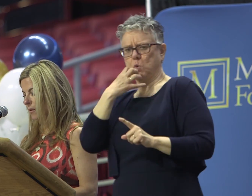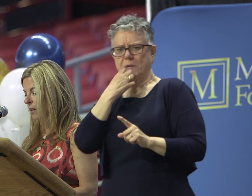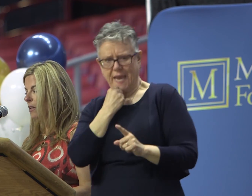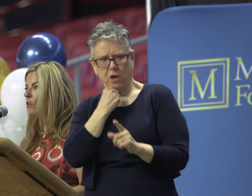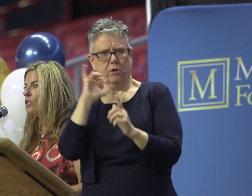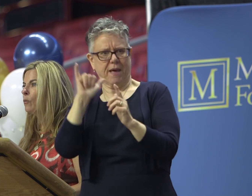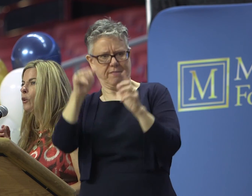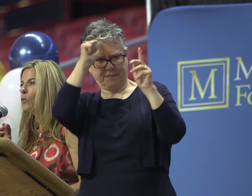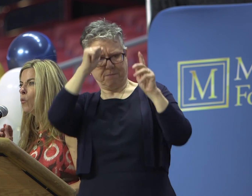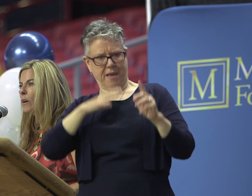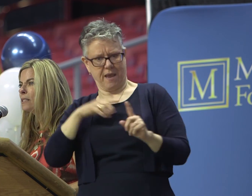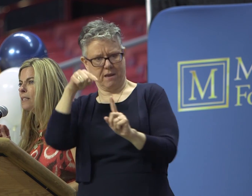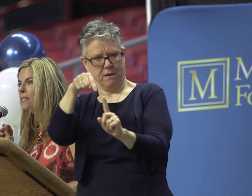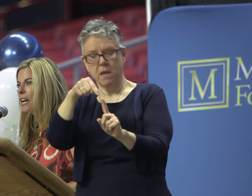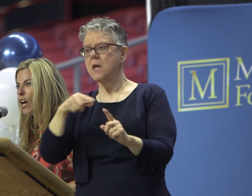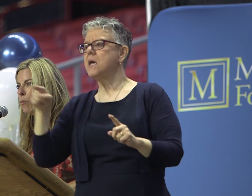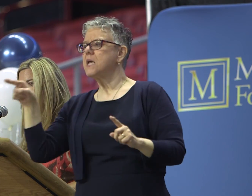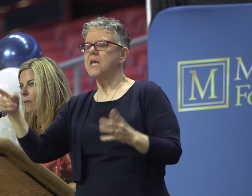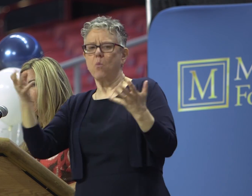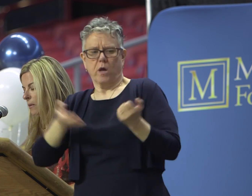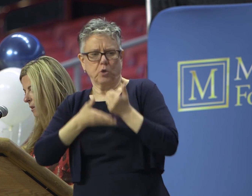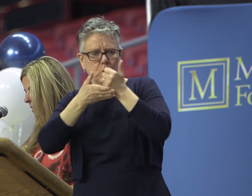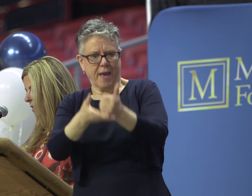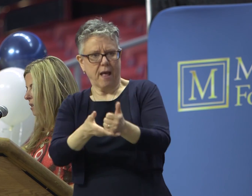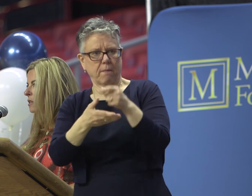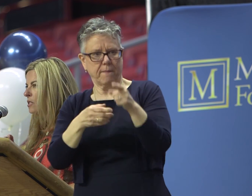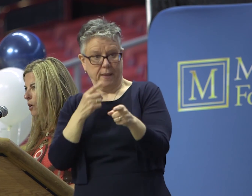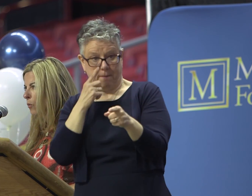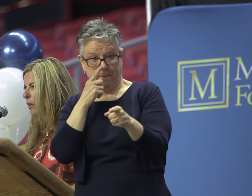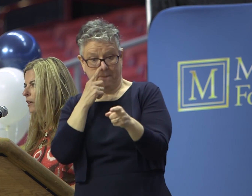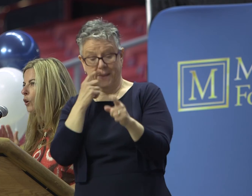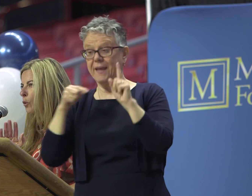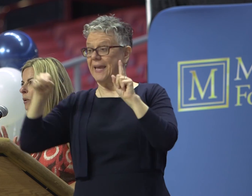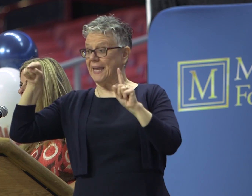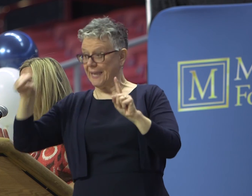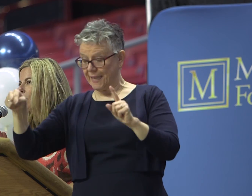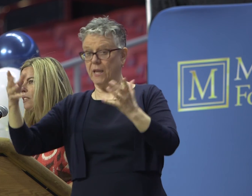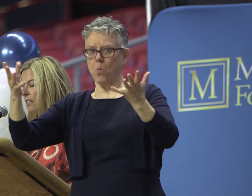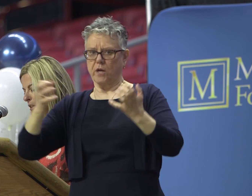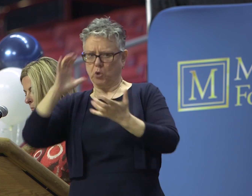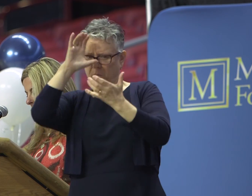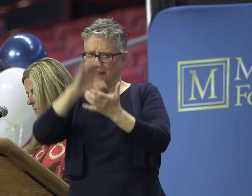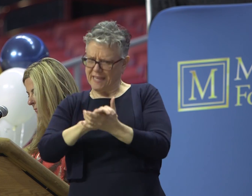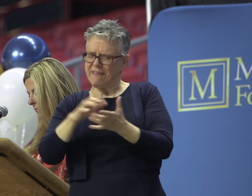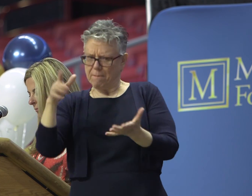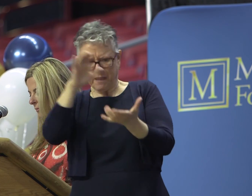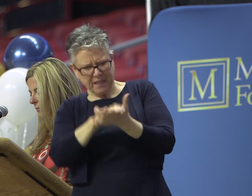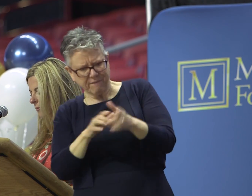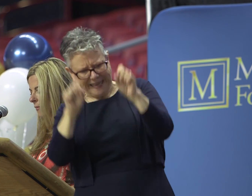him, someone who wanted to help him, someone who believed in him.